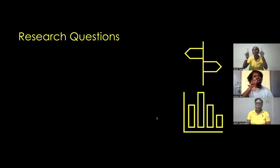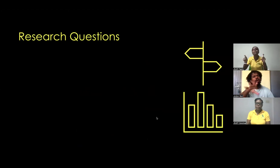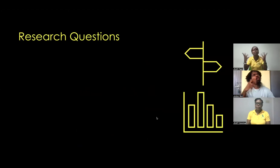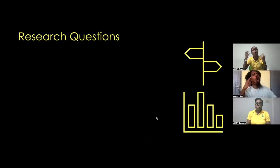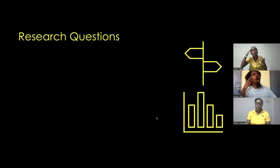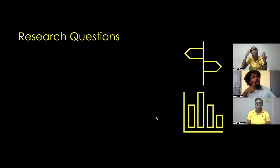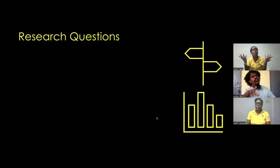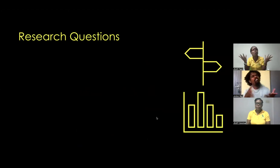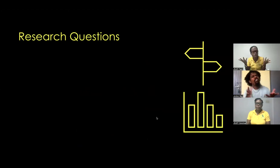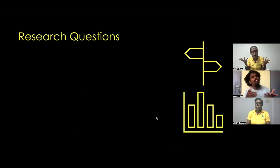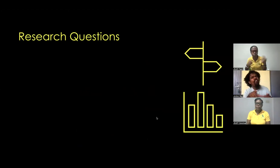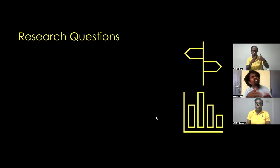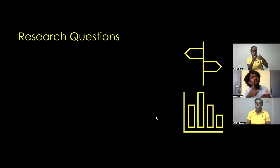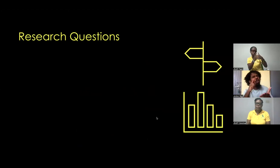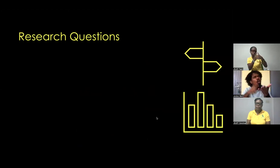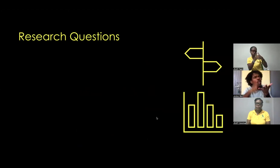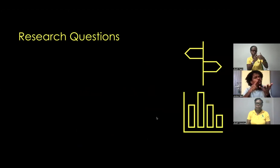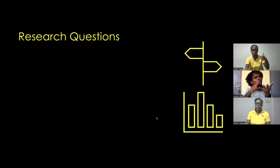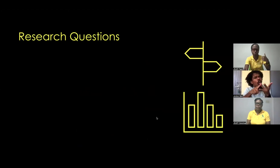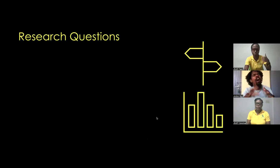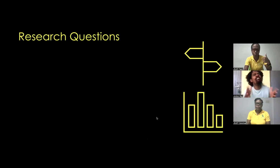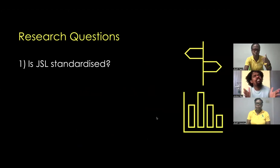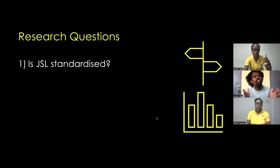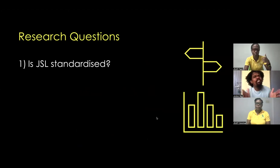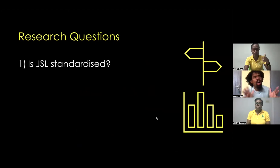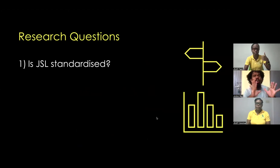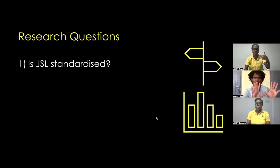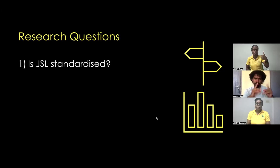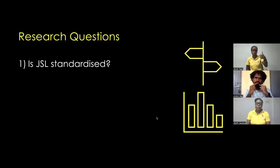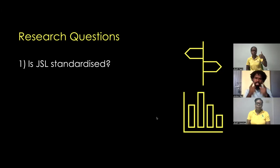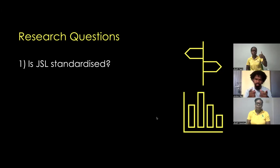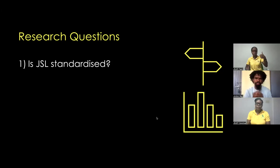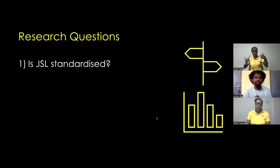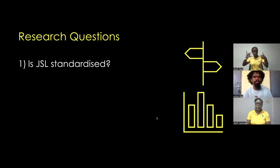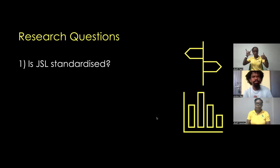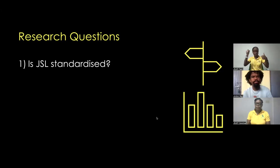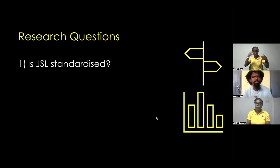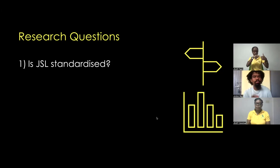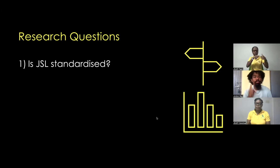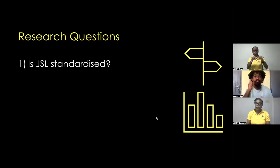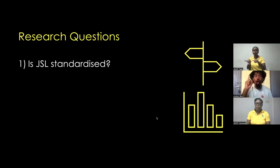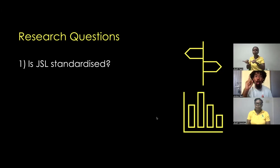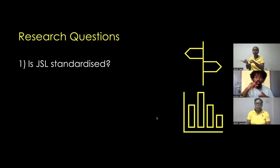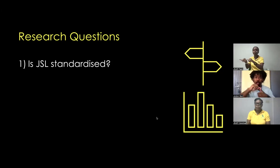we do research. What do we do the research for?